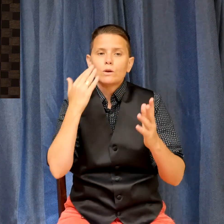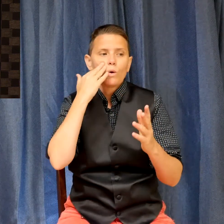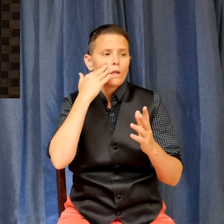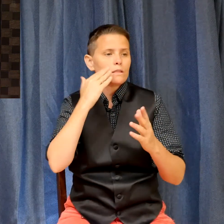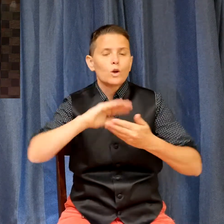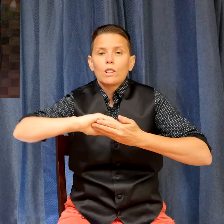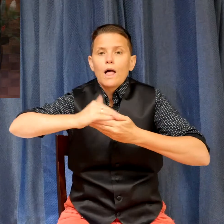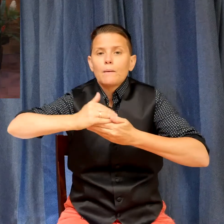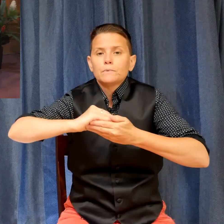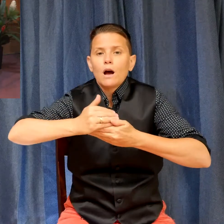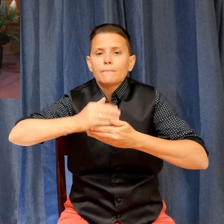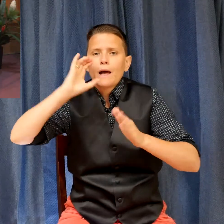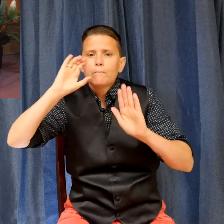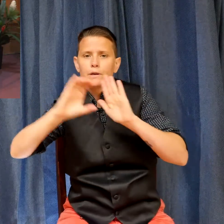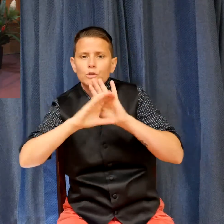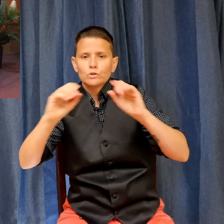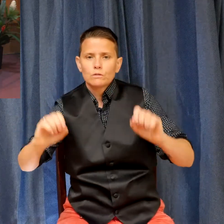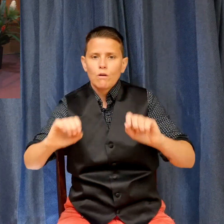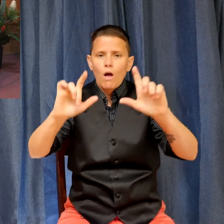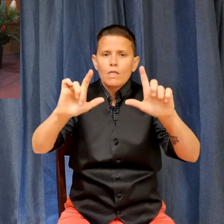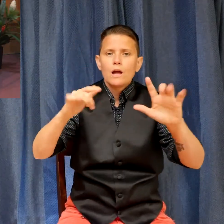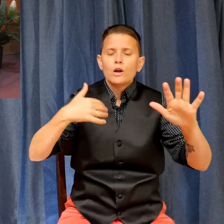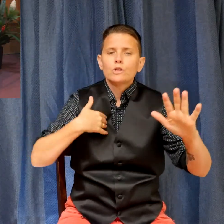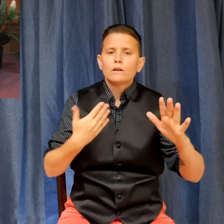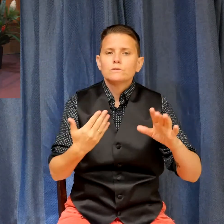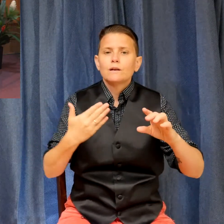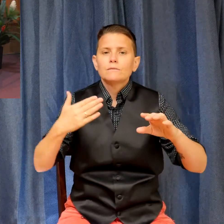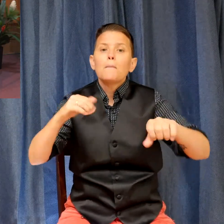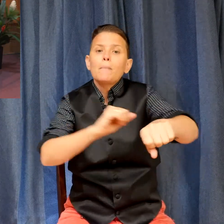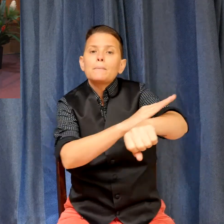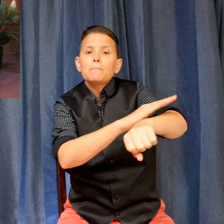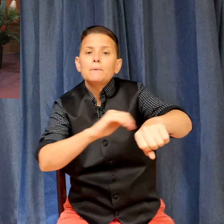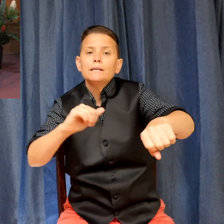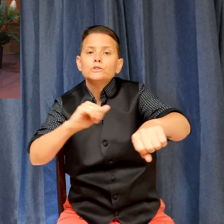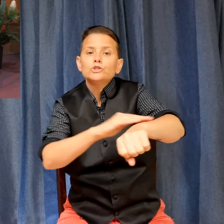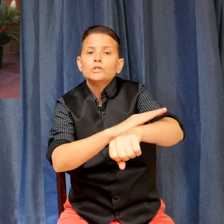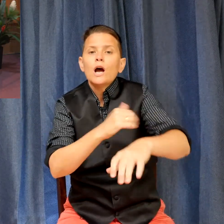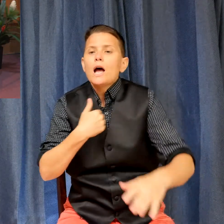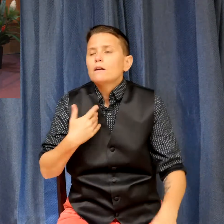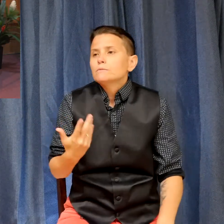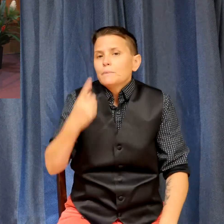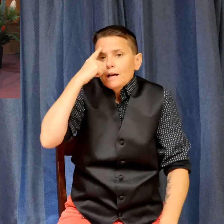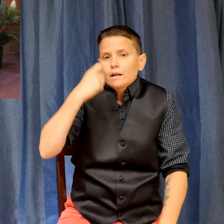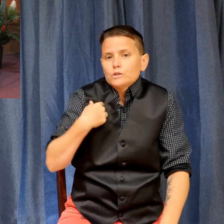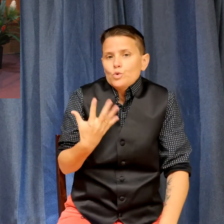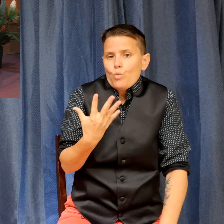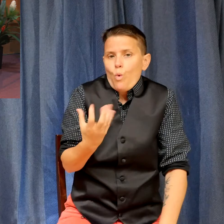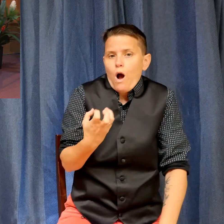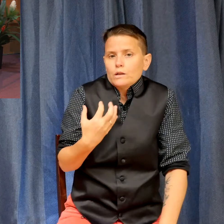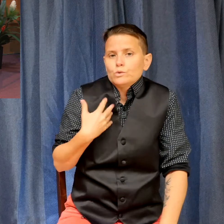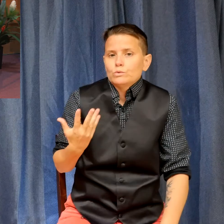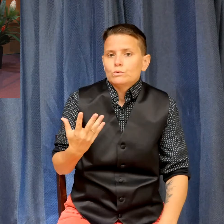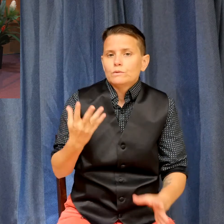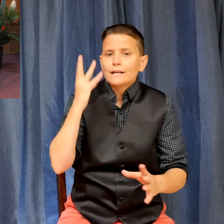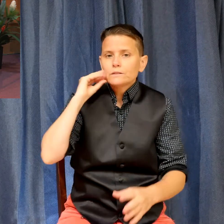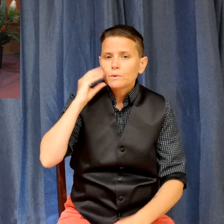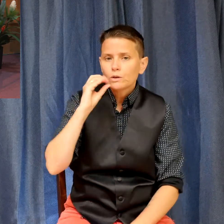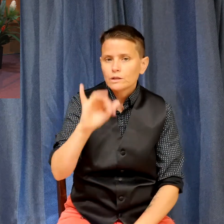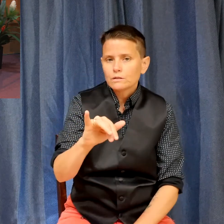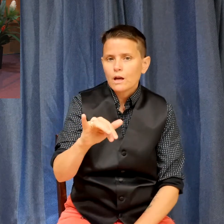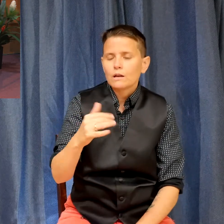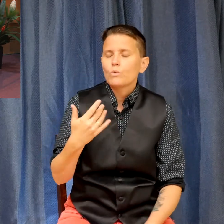beach. Yeah. Well, I did the same thing. I had in my hospital room during my transplant, Tina had set